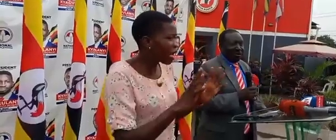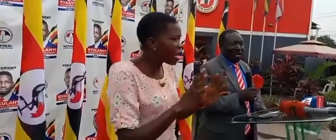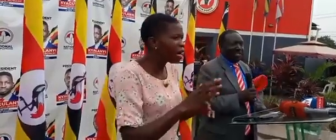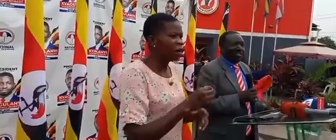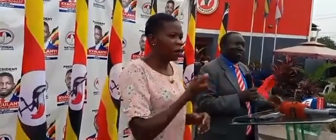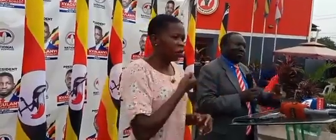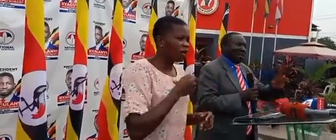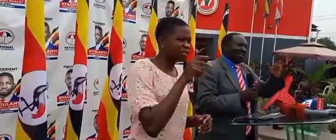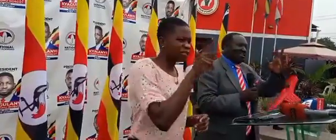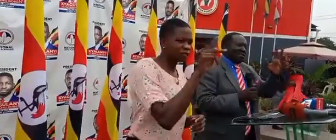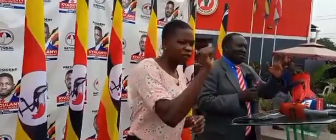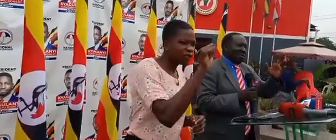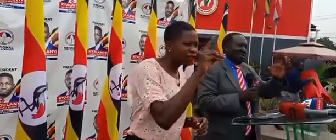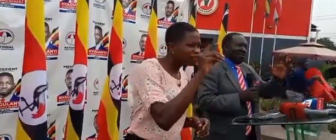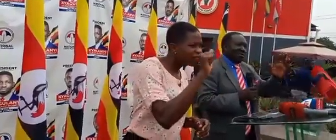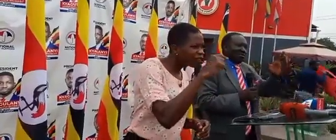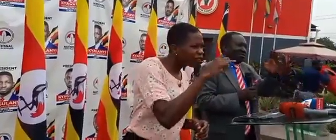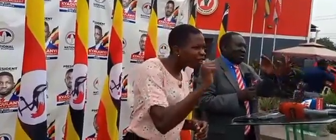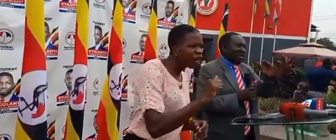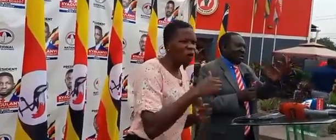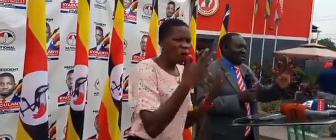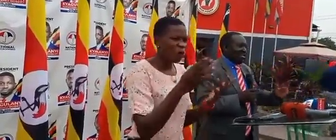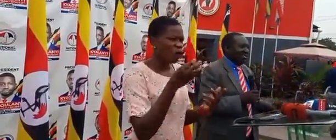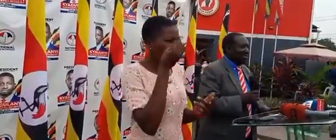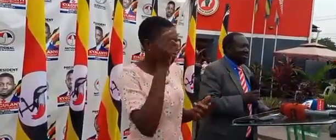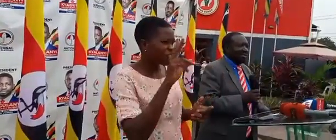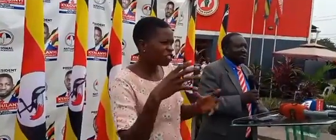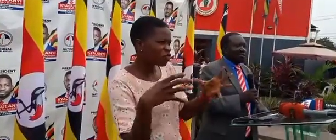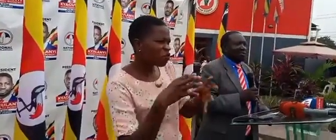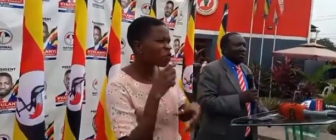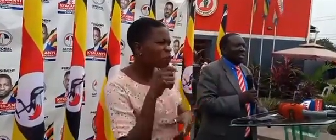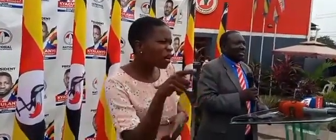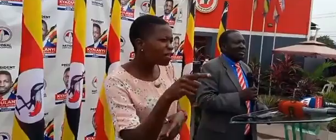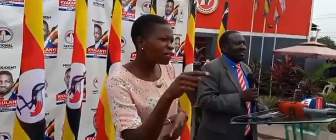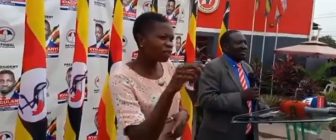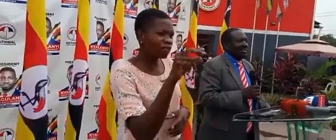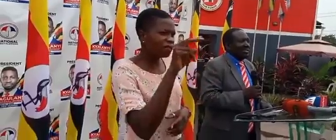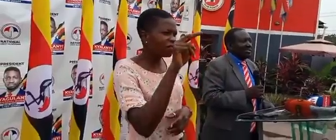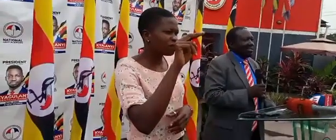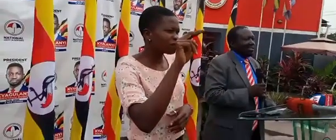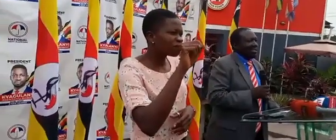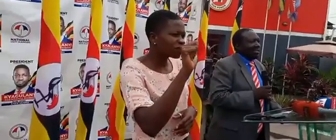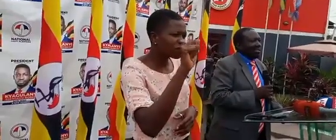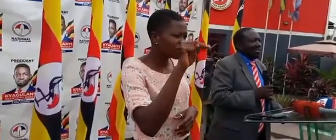So ours is to make those know who are running to know that